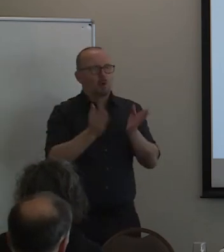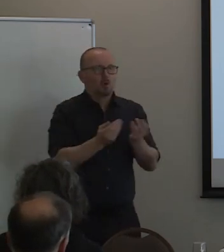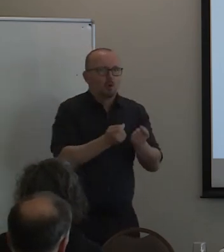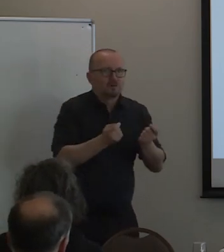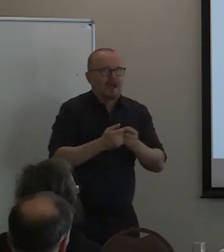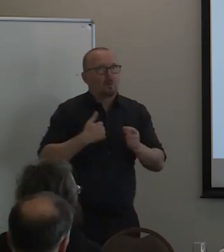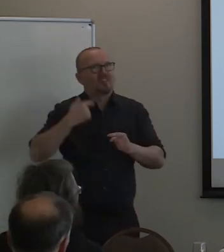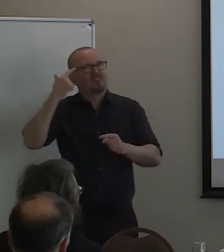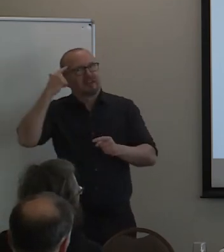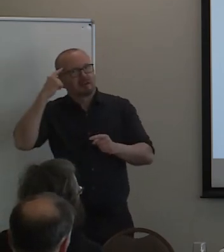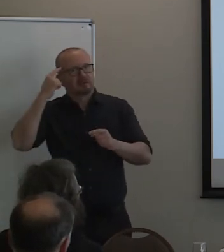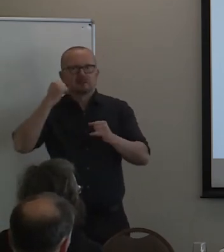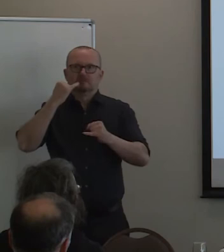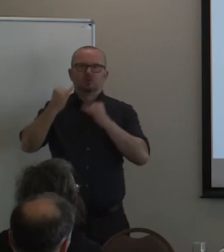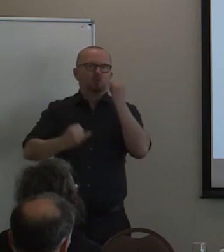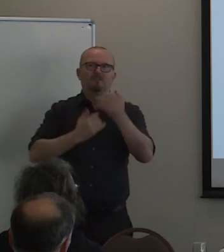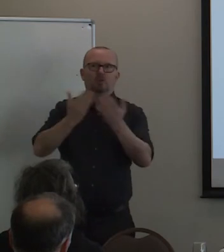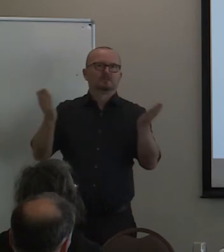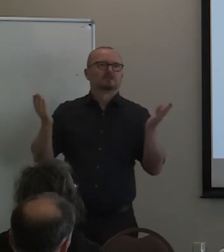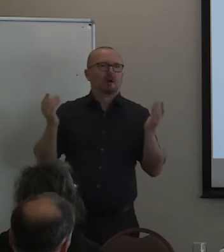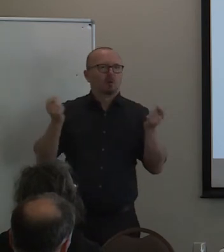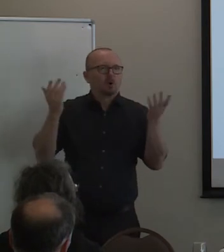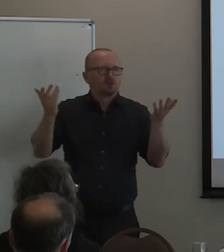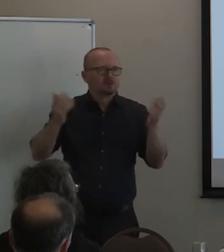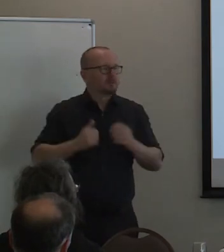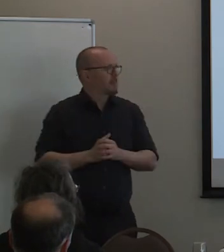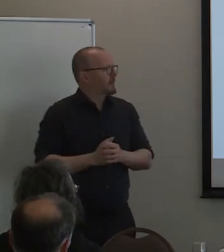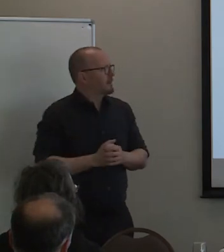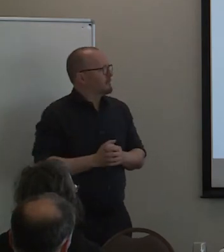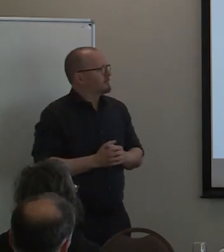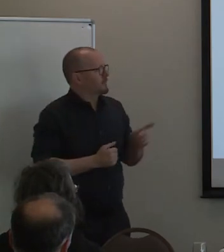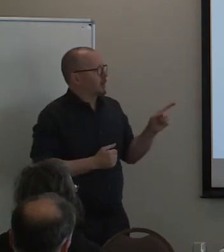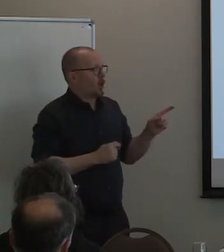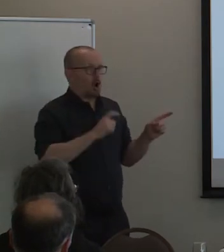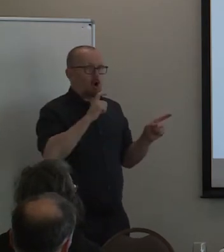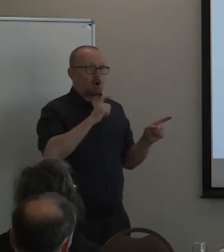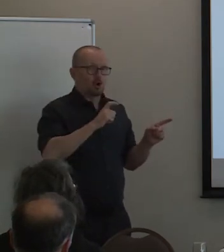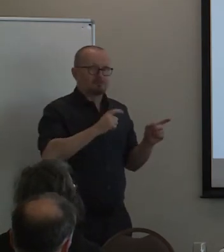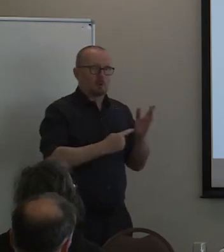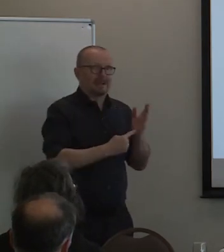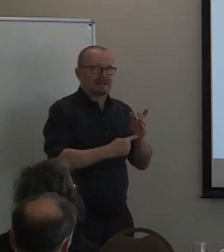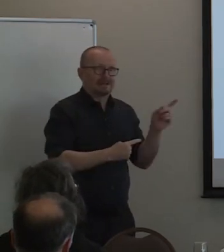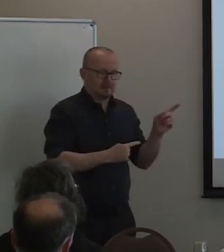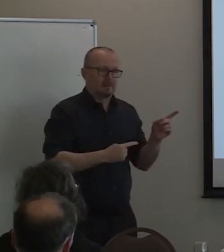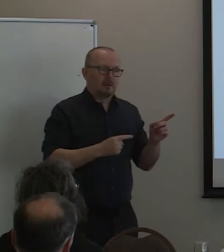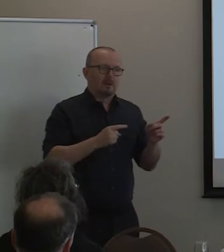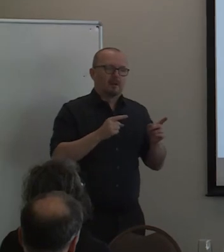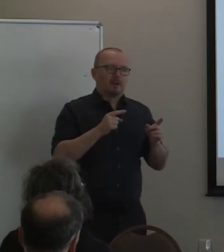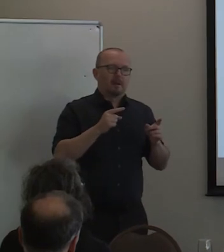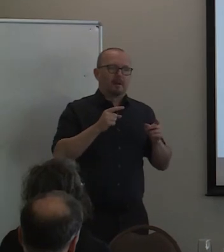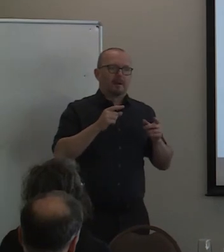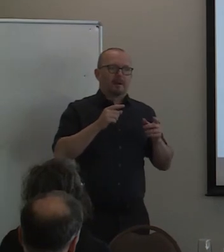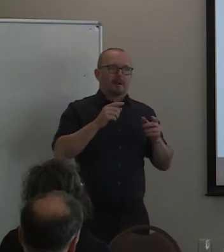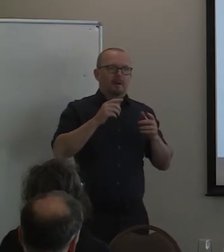his word cosmotechnics he describes as, quote, the unification of the cosmos and the moral through technical activities.